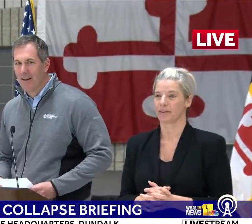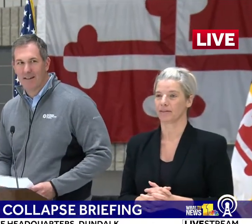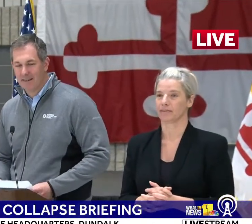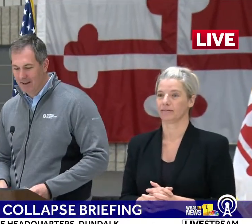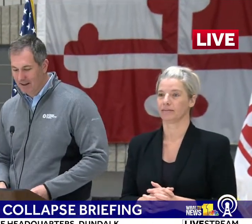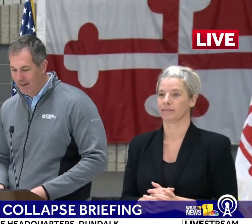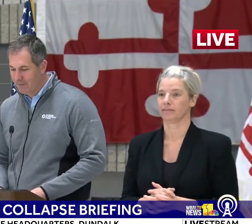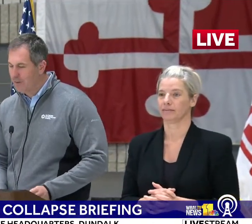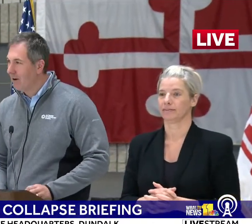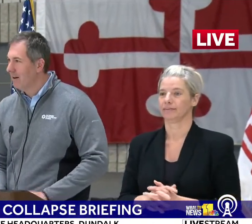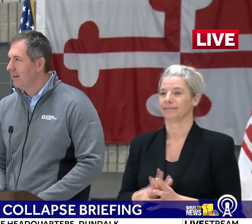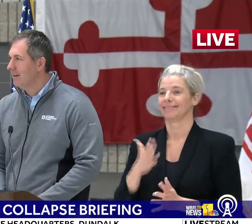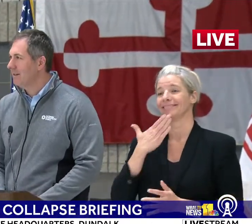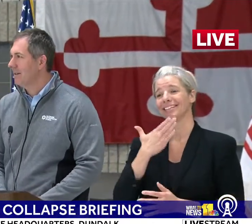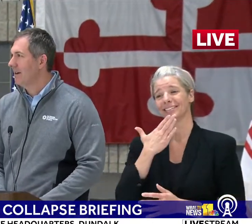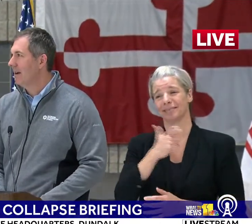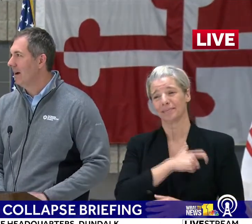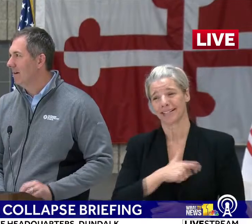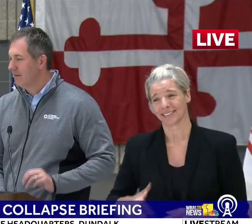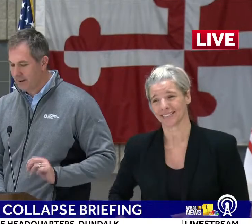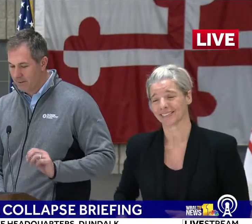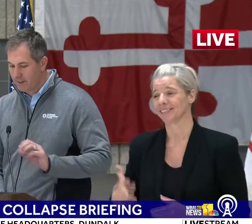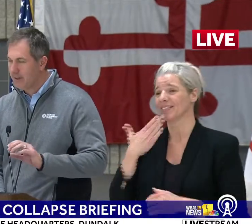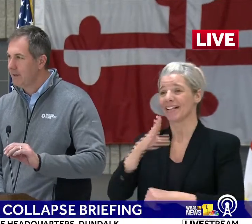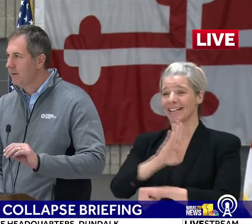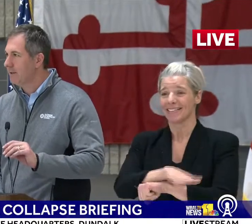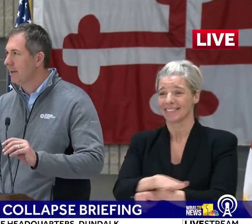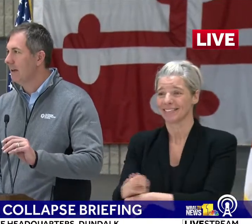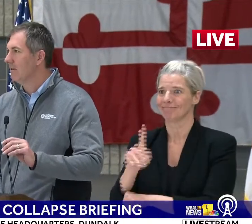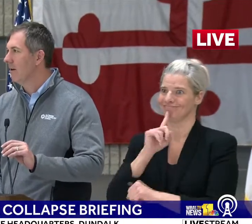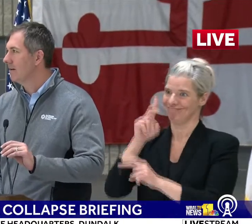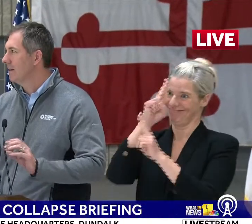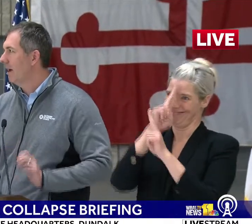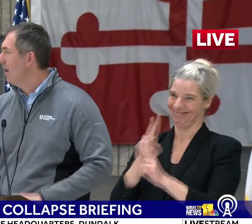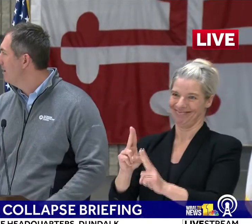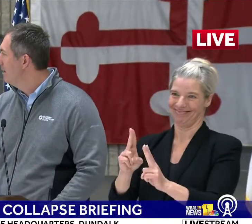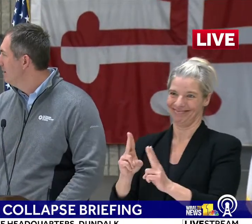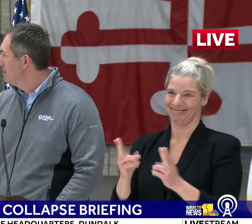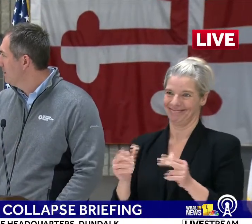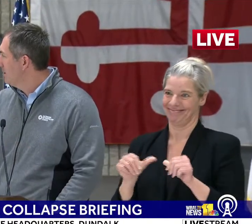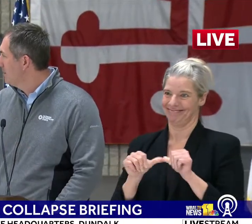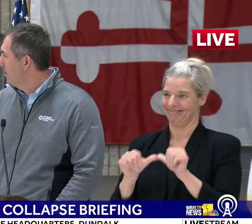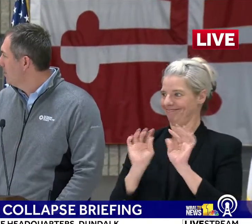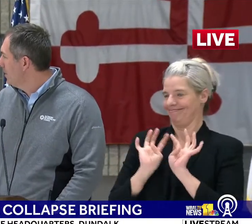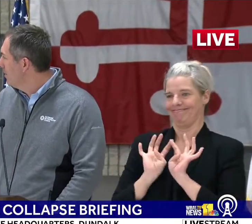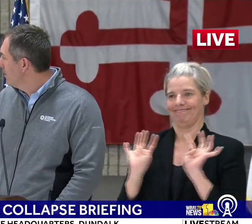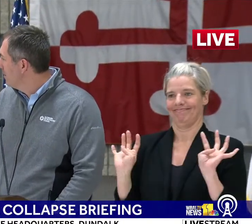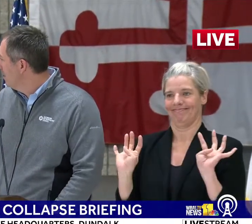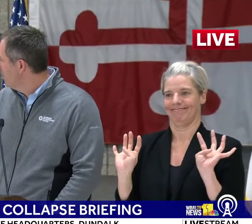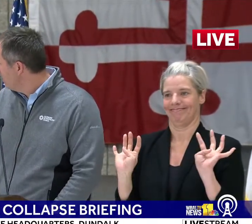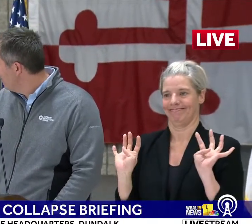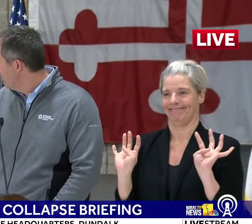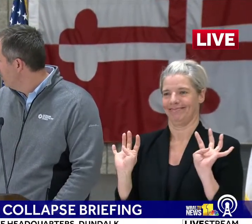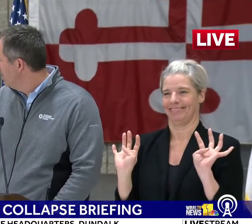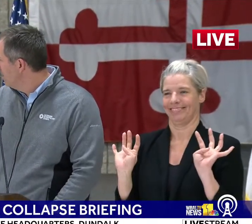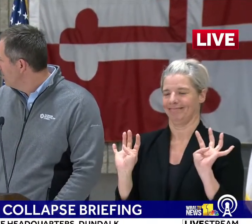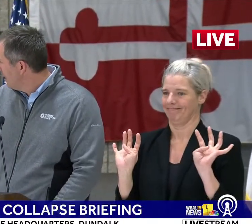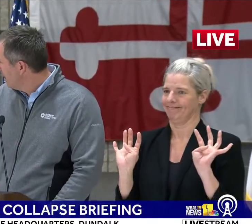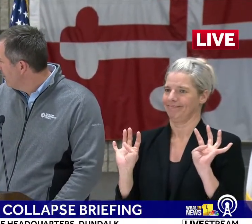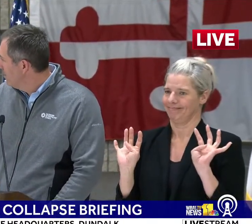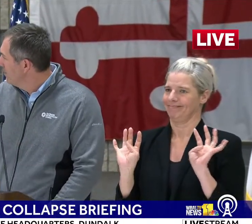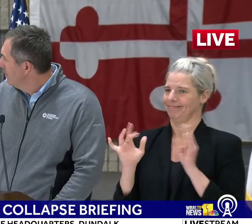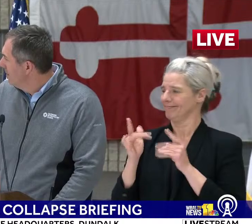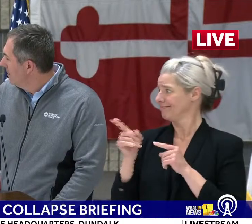Thank you, Mayor, and good afternoon, all. It is an honor to continue to stand alongside such distinguished leaders, with you,